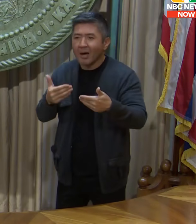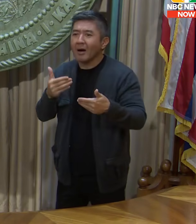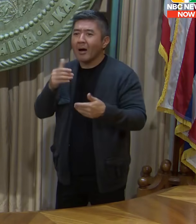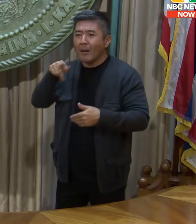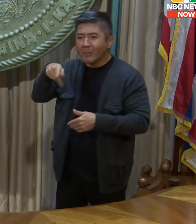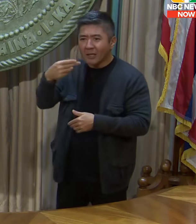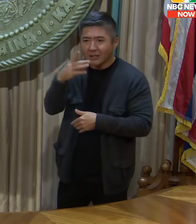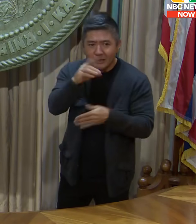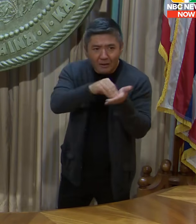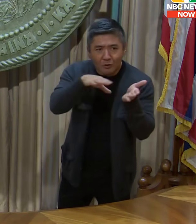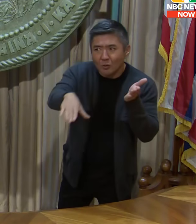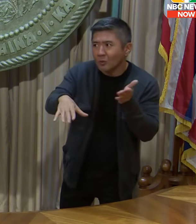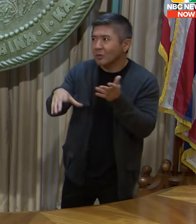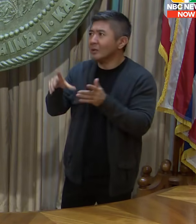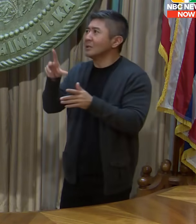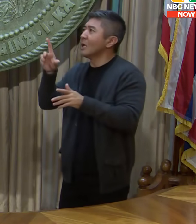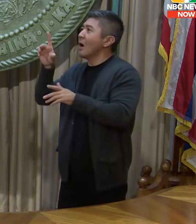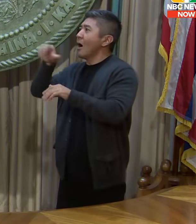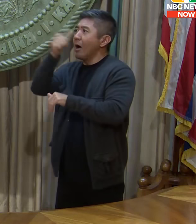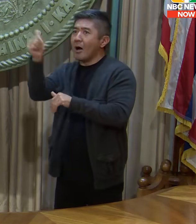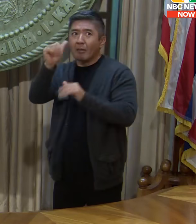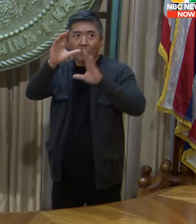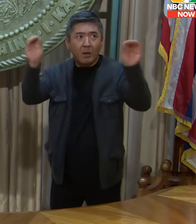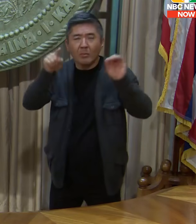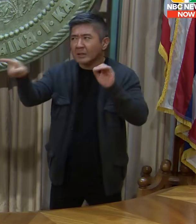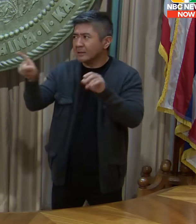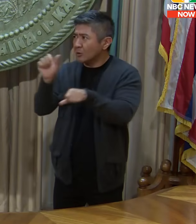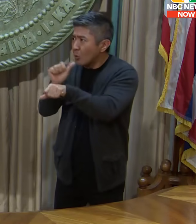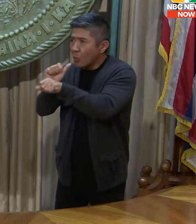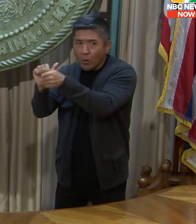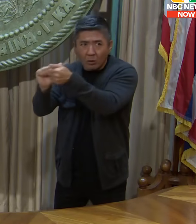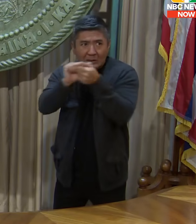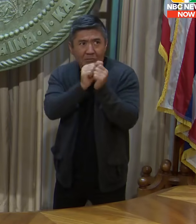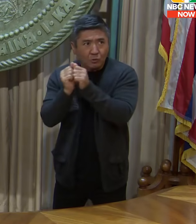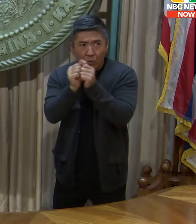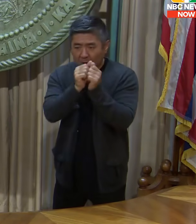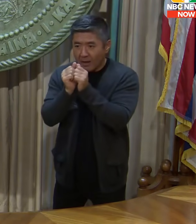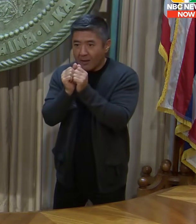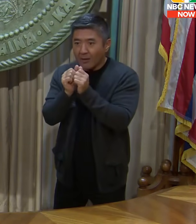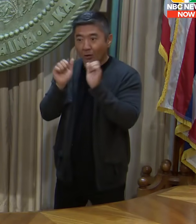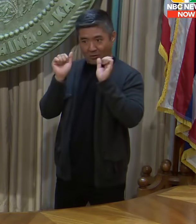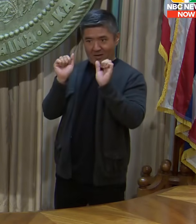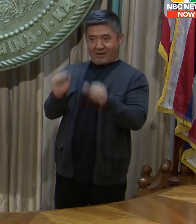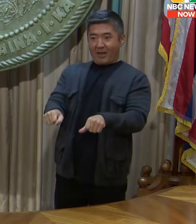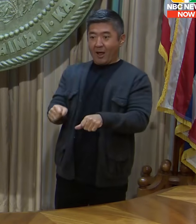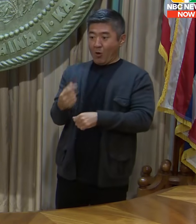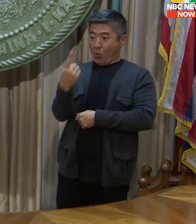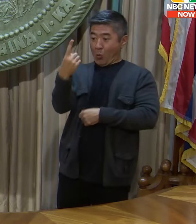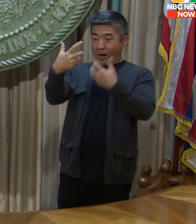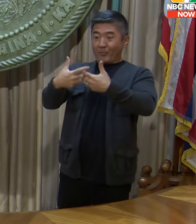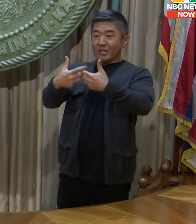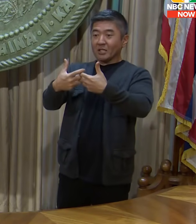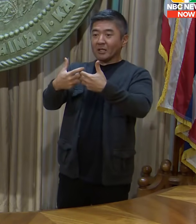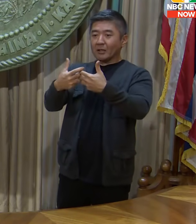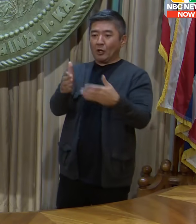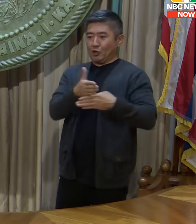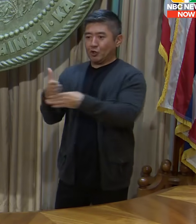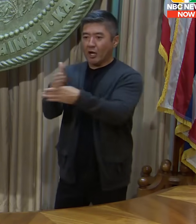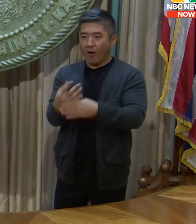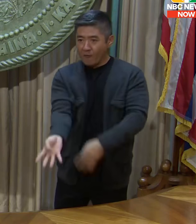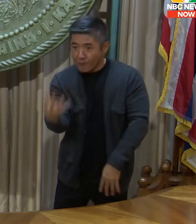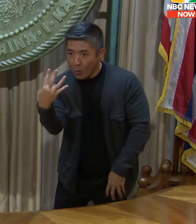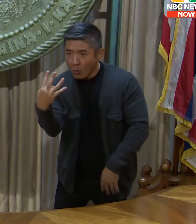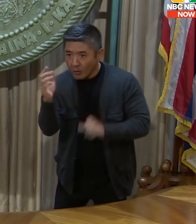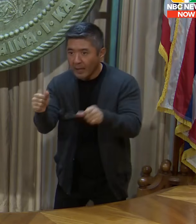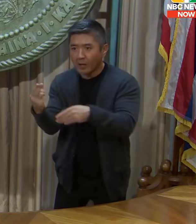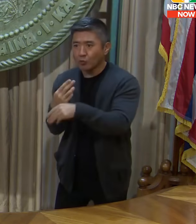the country. This is the kind of thing that could rescue places like New York, who are in deep trouble, and us if we